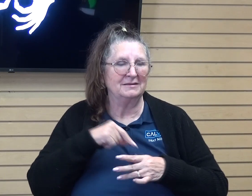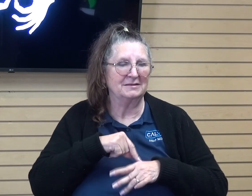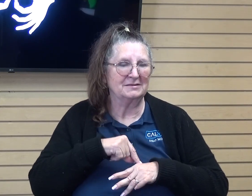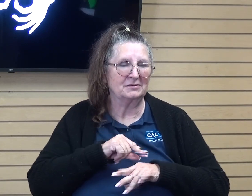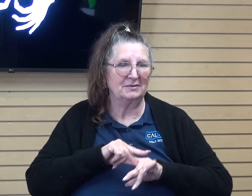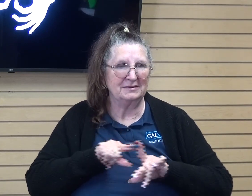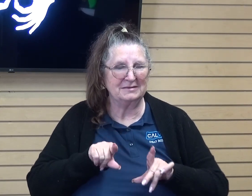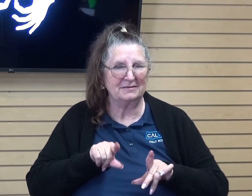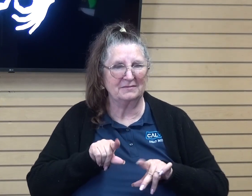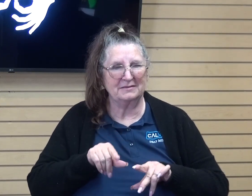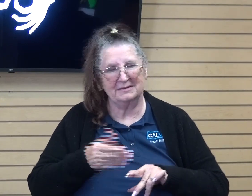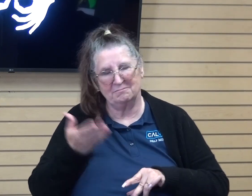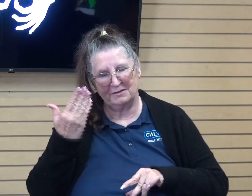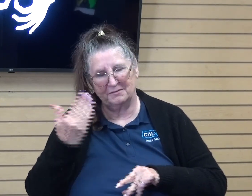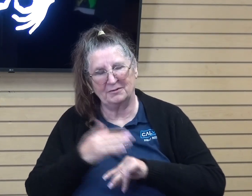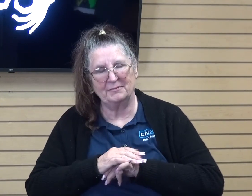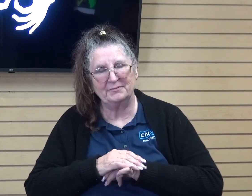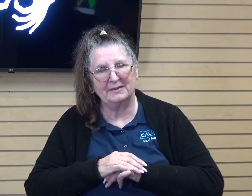ones, but it's just a important thing to keep